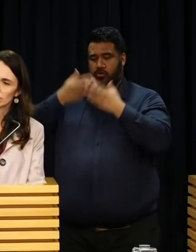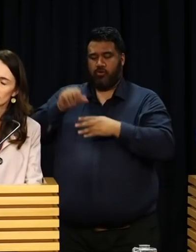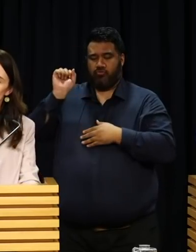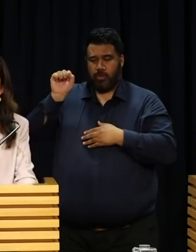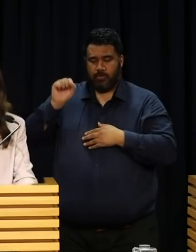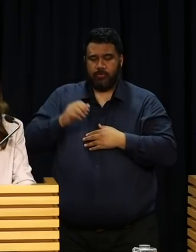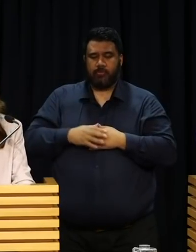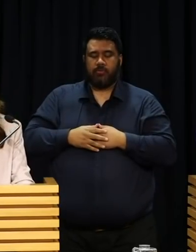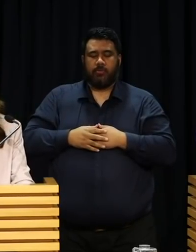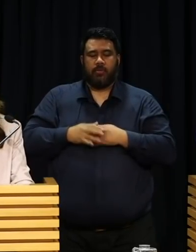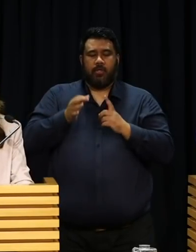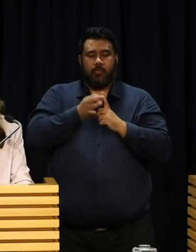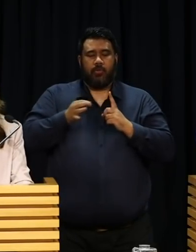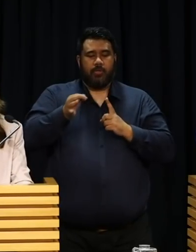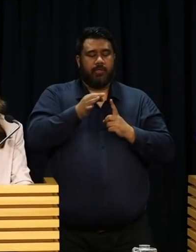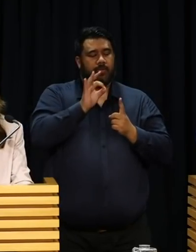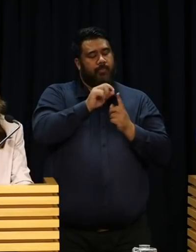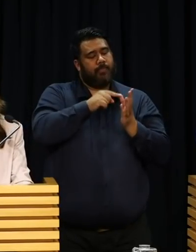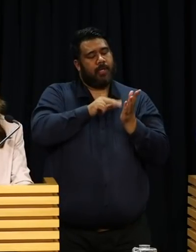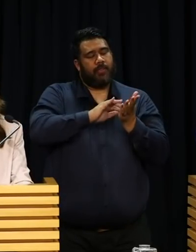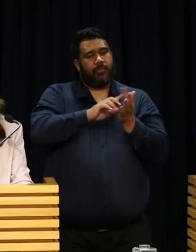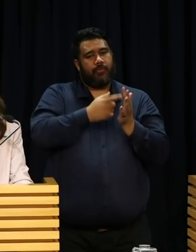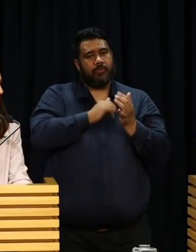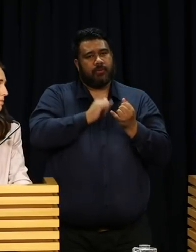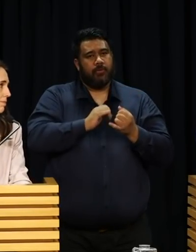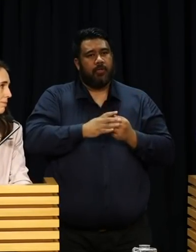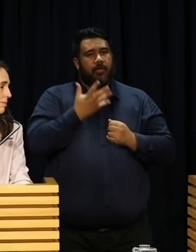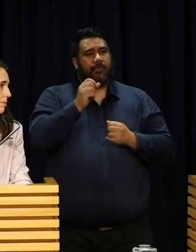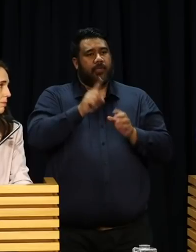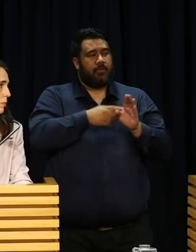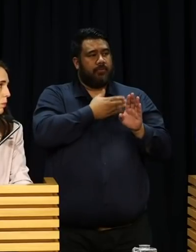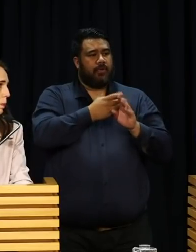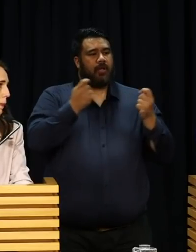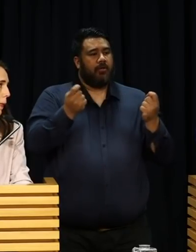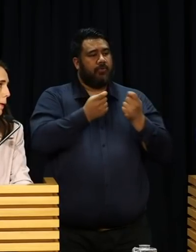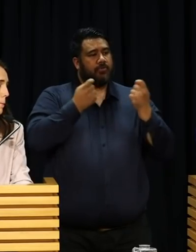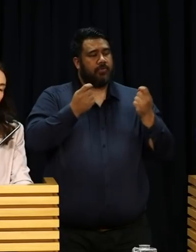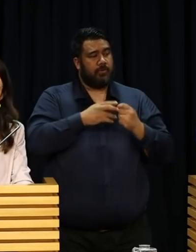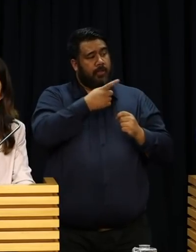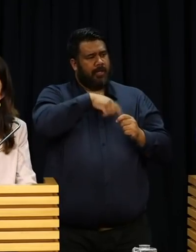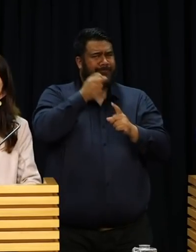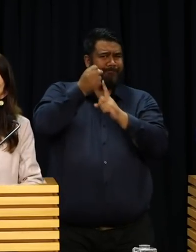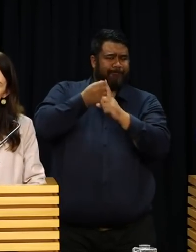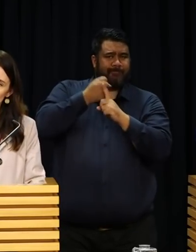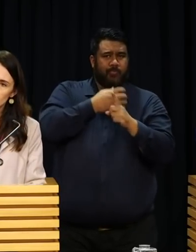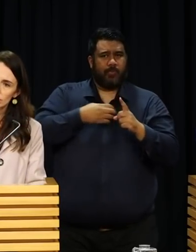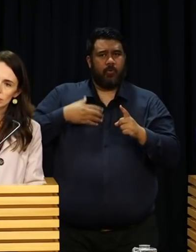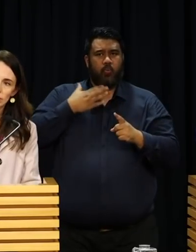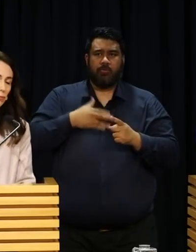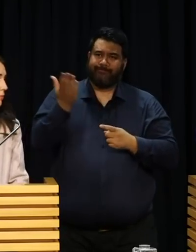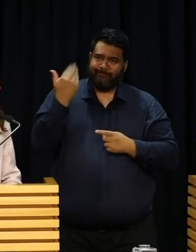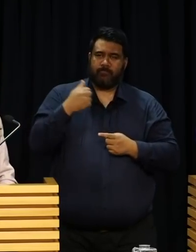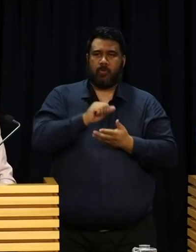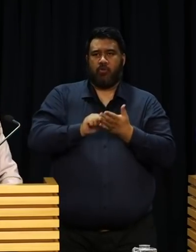Polynesian Panthers, it's their 50th anniversary. They've been active in seeking this apology. What would you say to them?